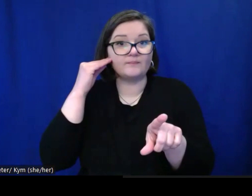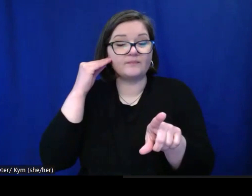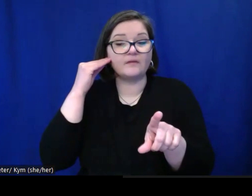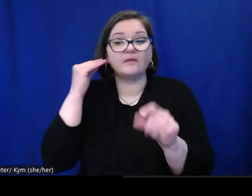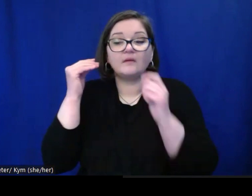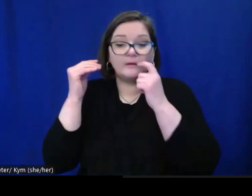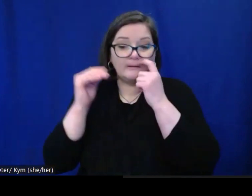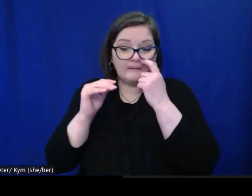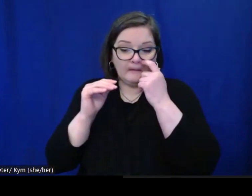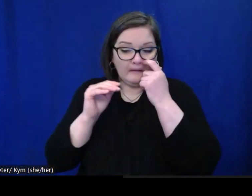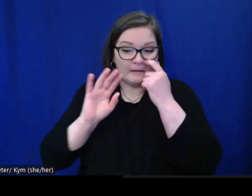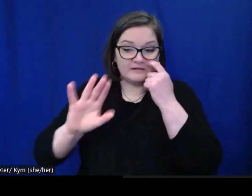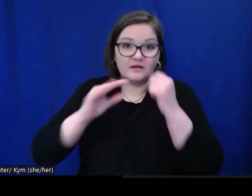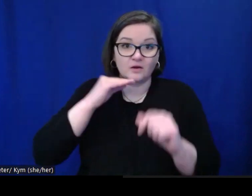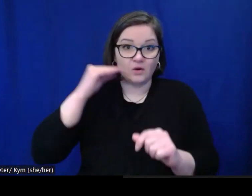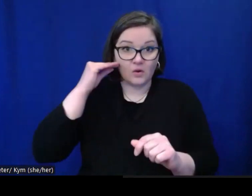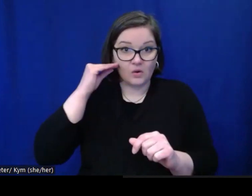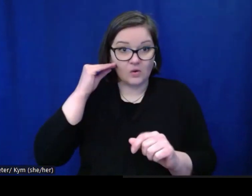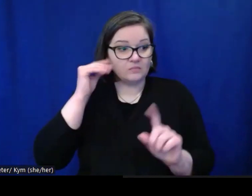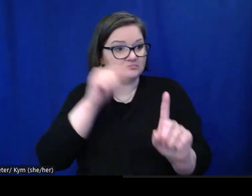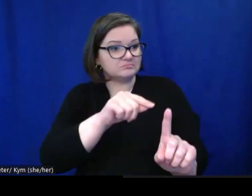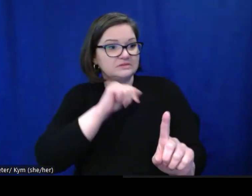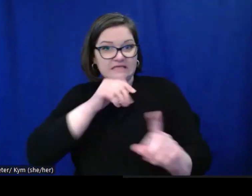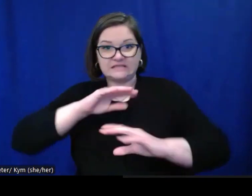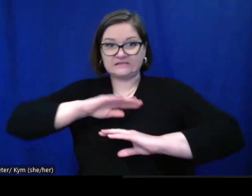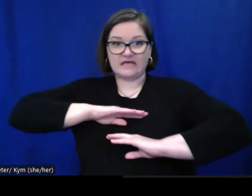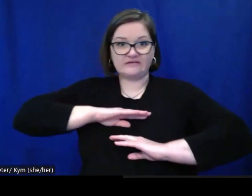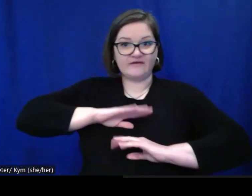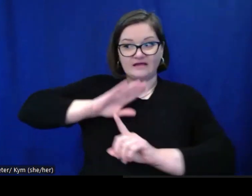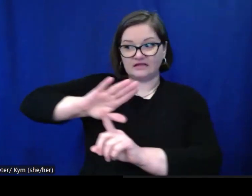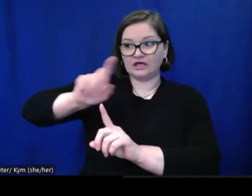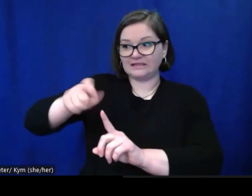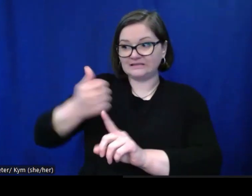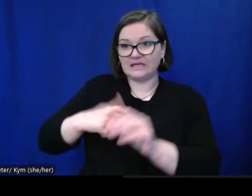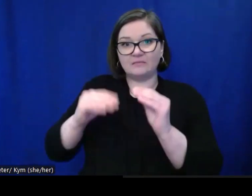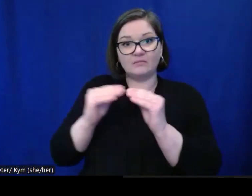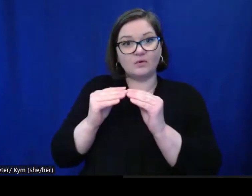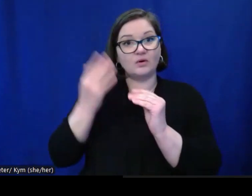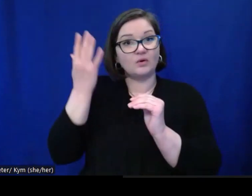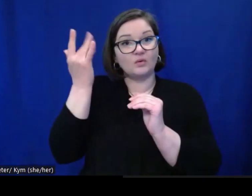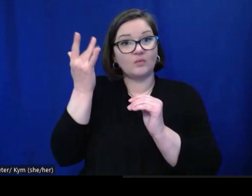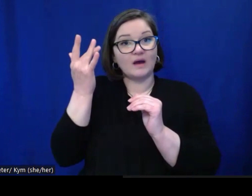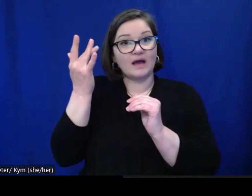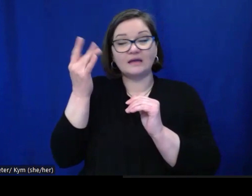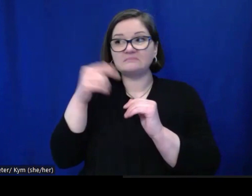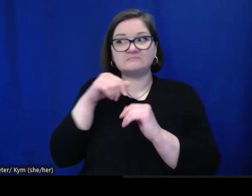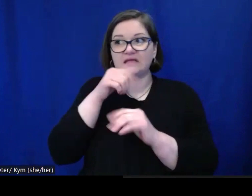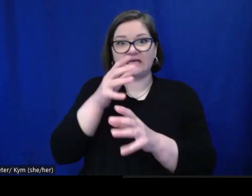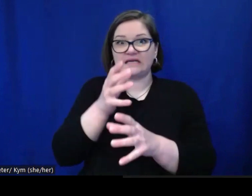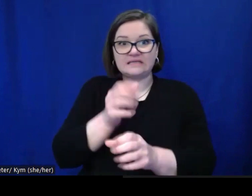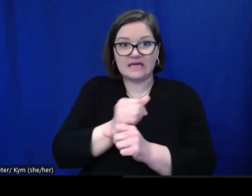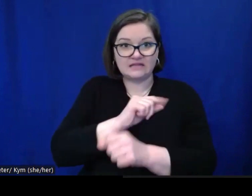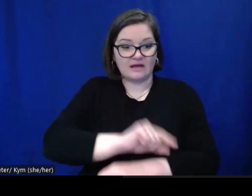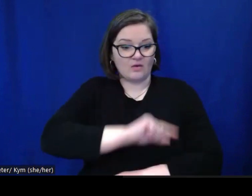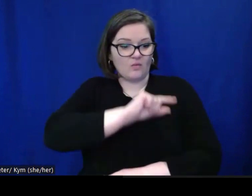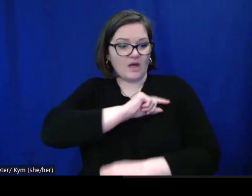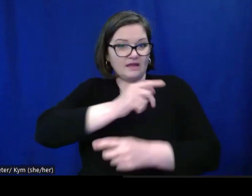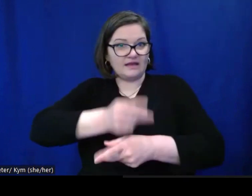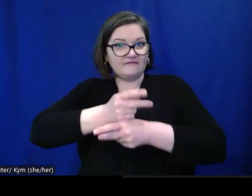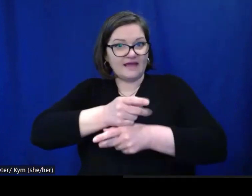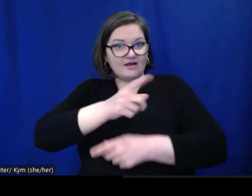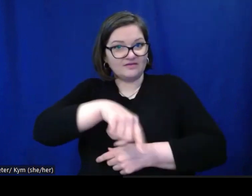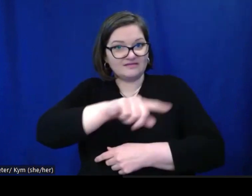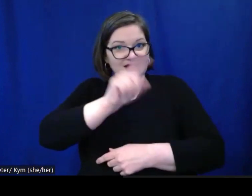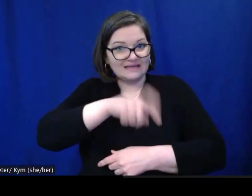a home that does not meet their needs anymore because they didn't get the quality of care they needed